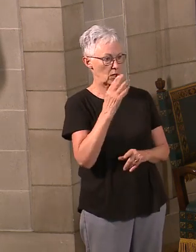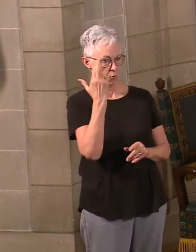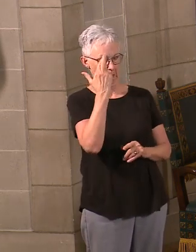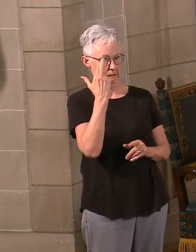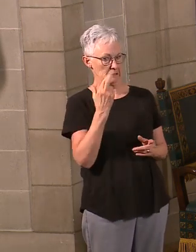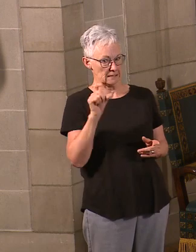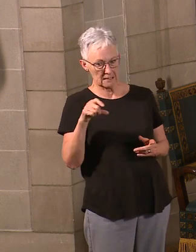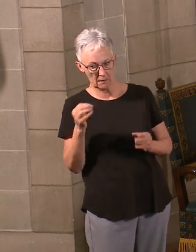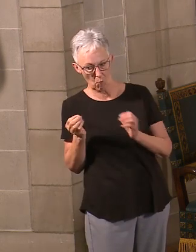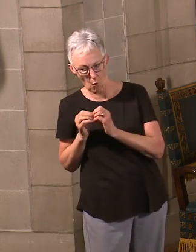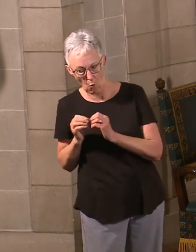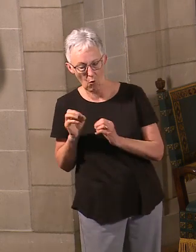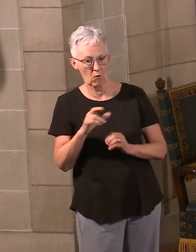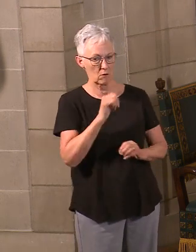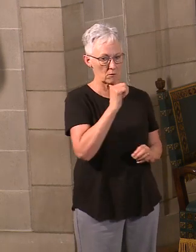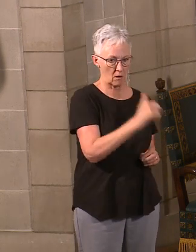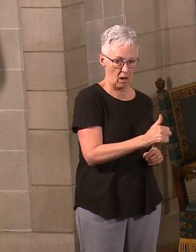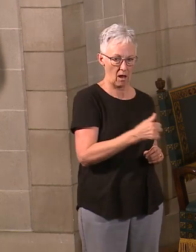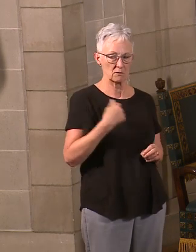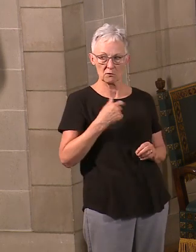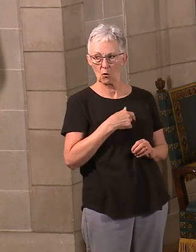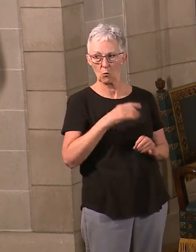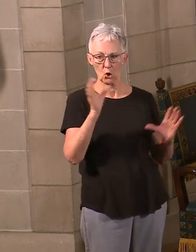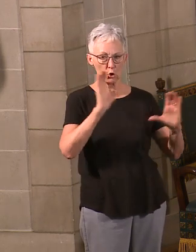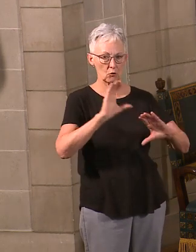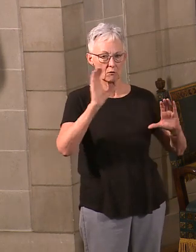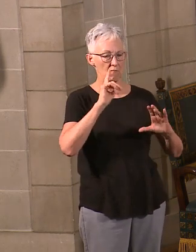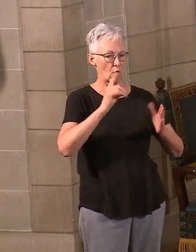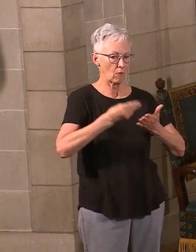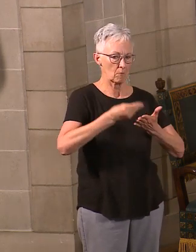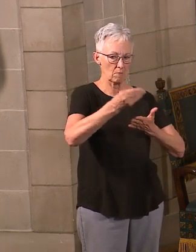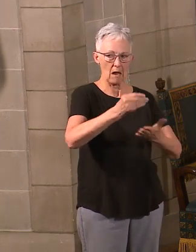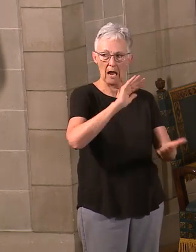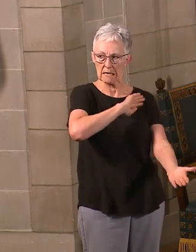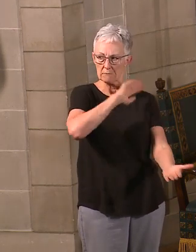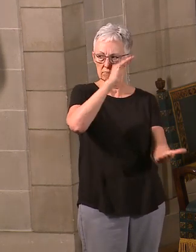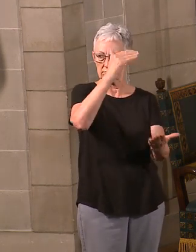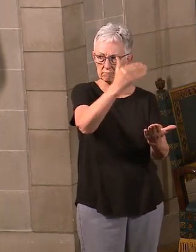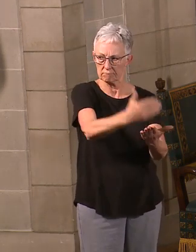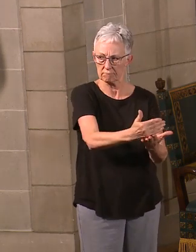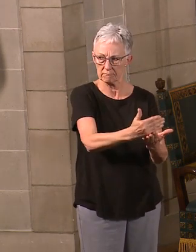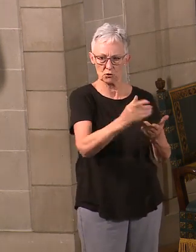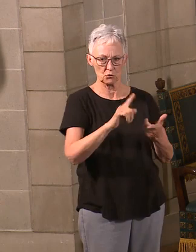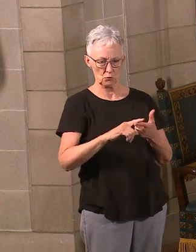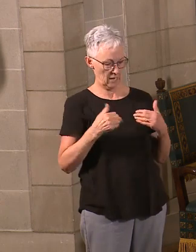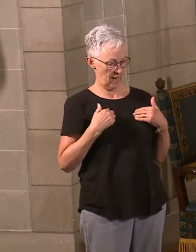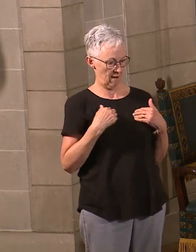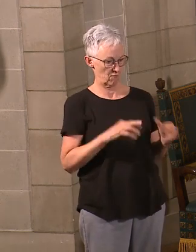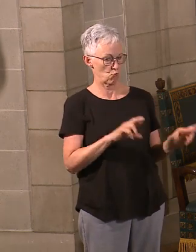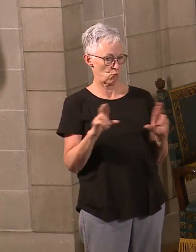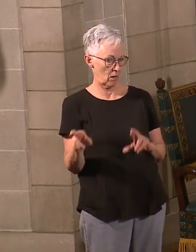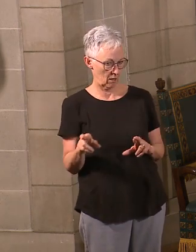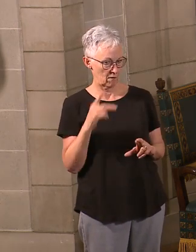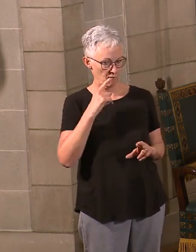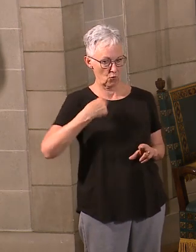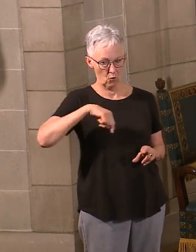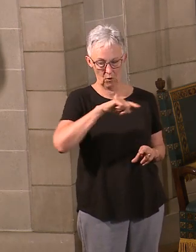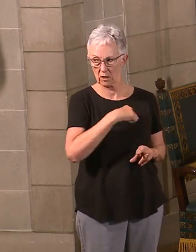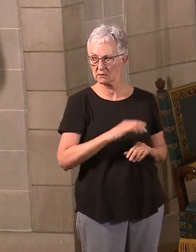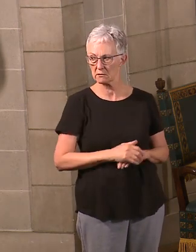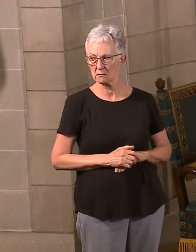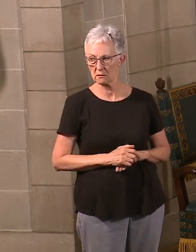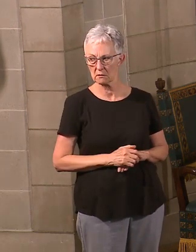buy a lot in bulk here to be able to supply folks that cannot get it on their own. But I can't tell you off the top how much that will be, because again, while we think